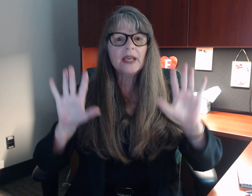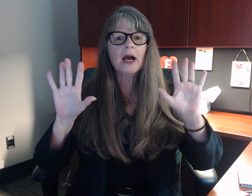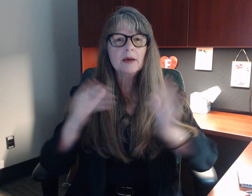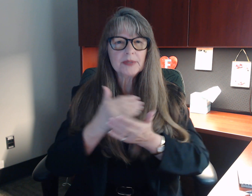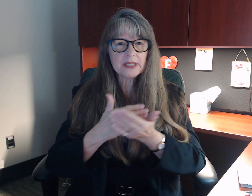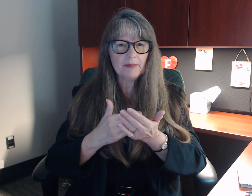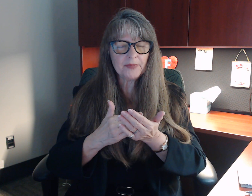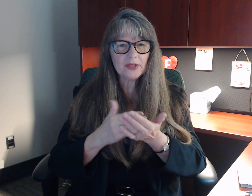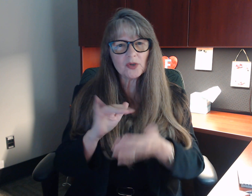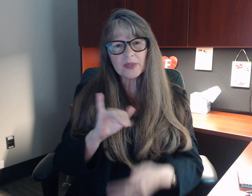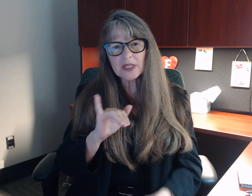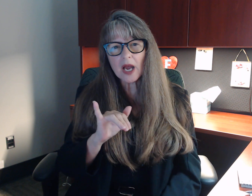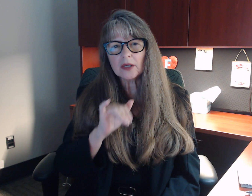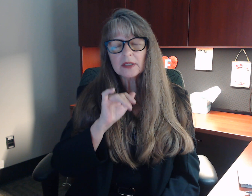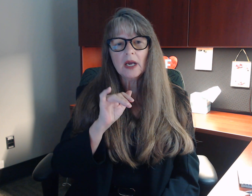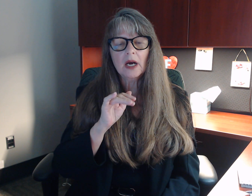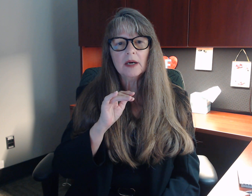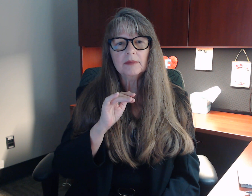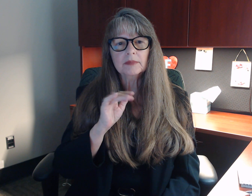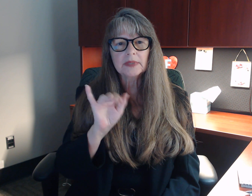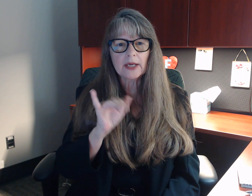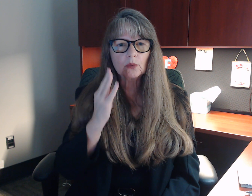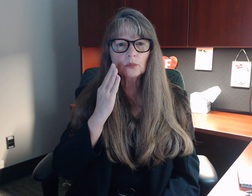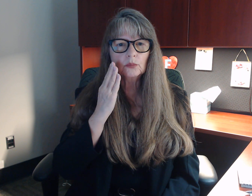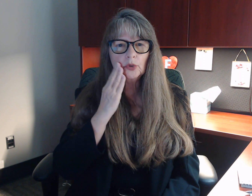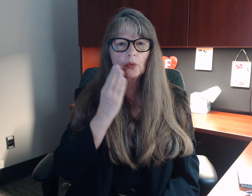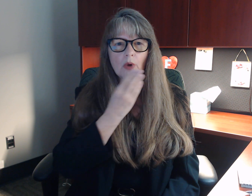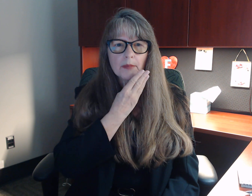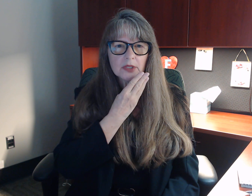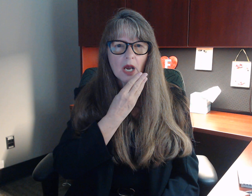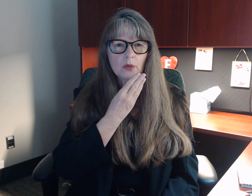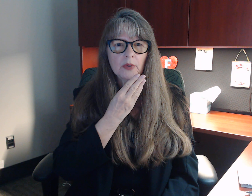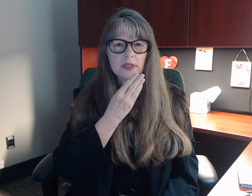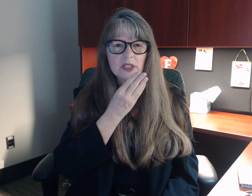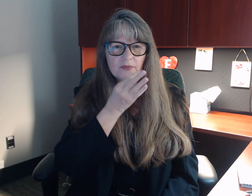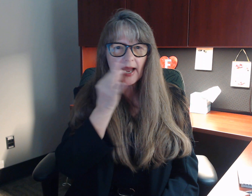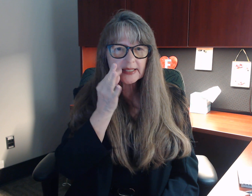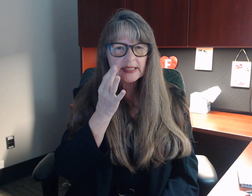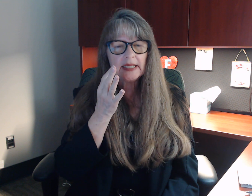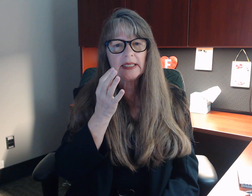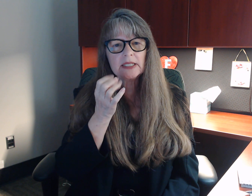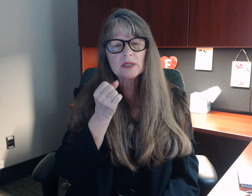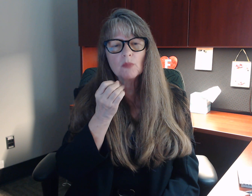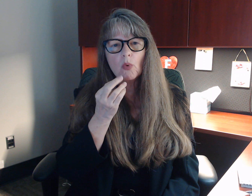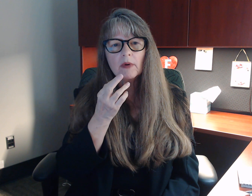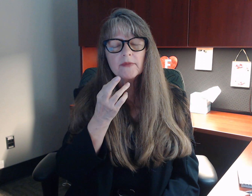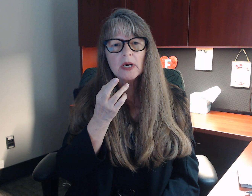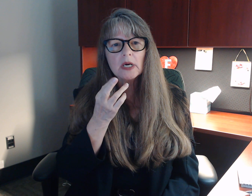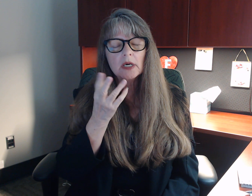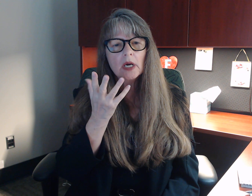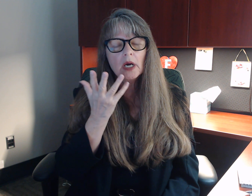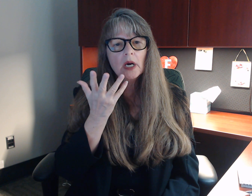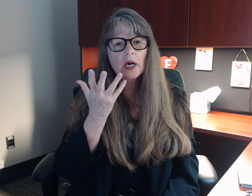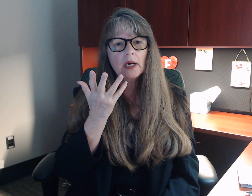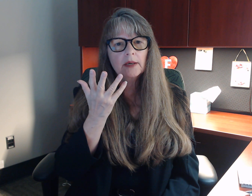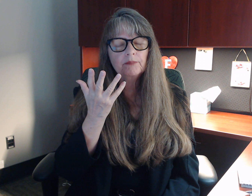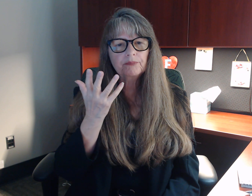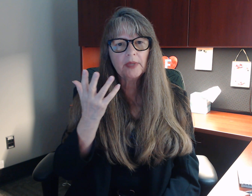up something. So it's not like, Ramadan where it's fasting. It's more of a,